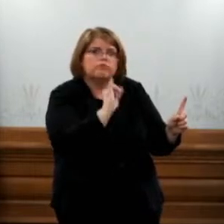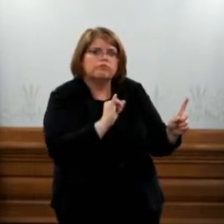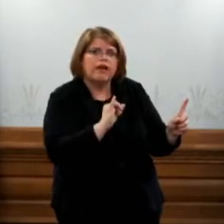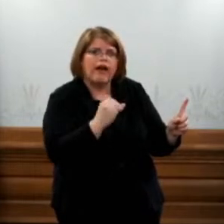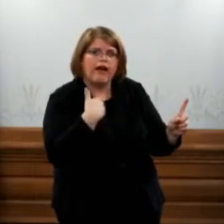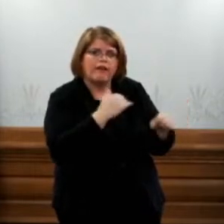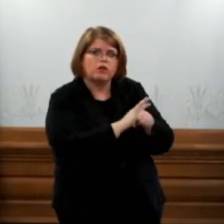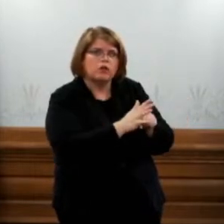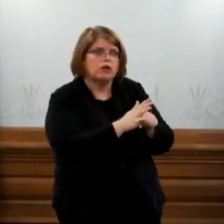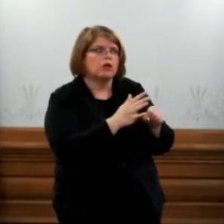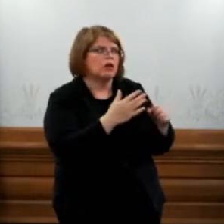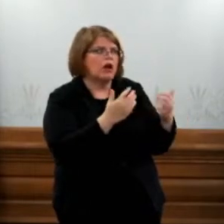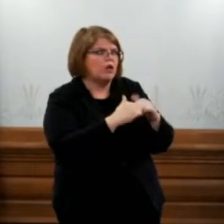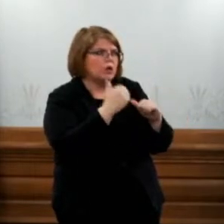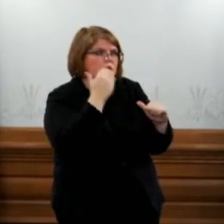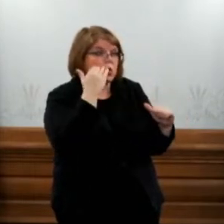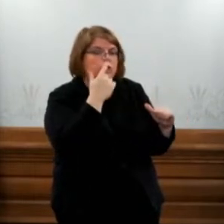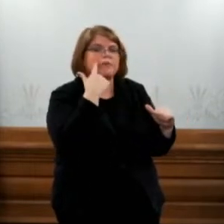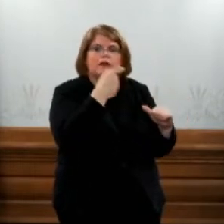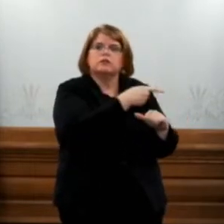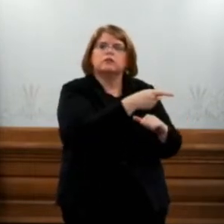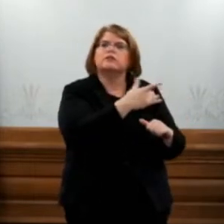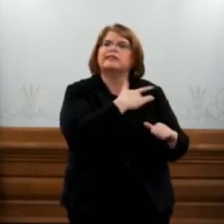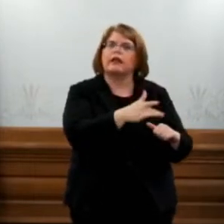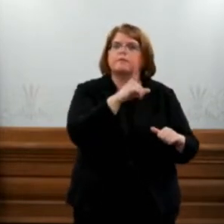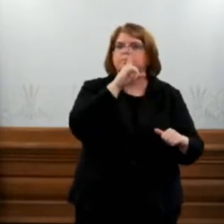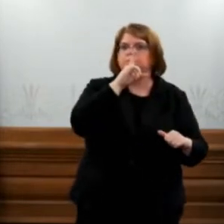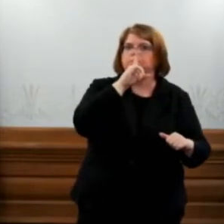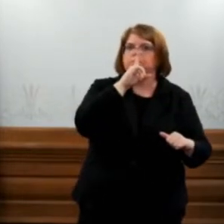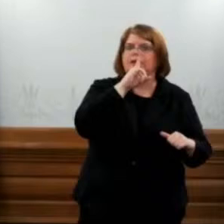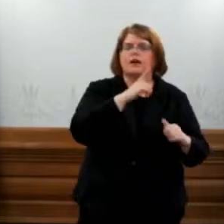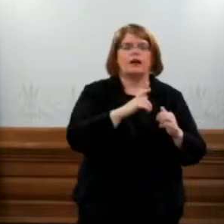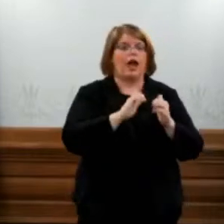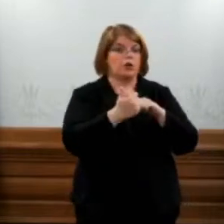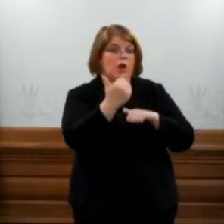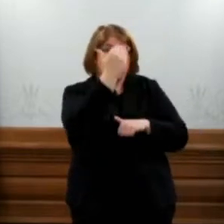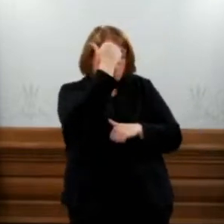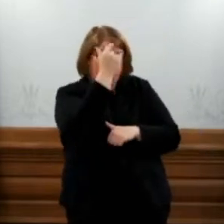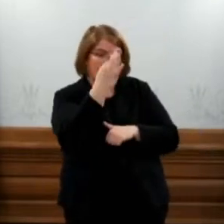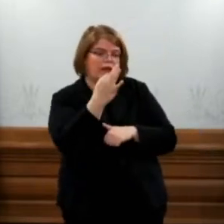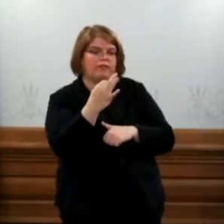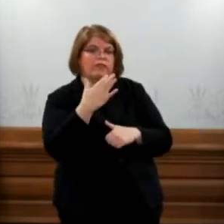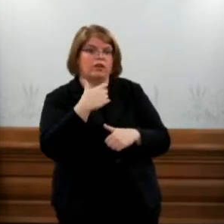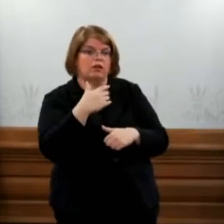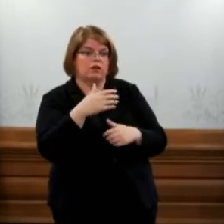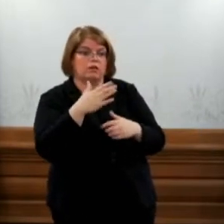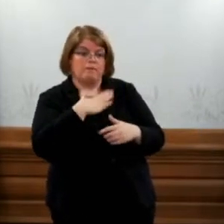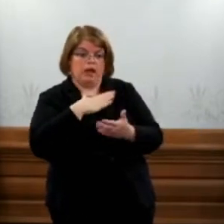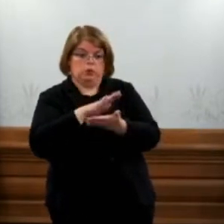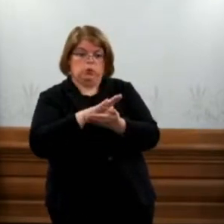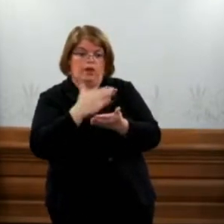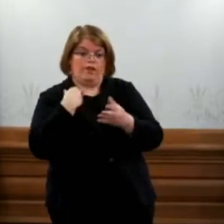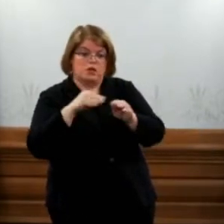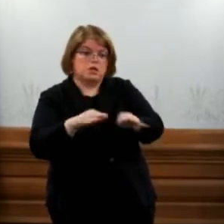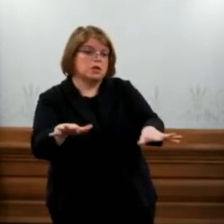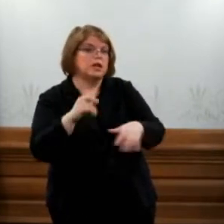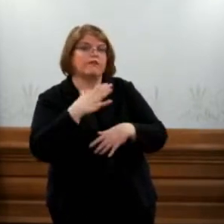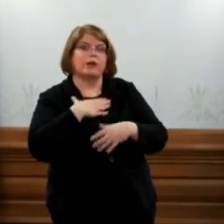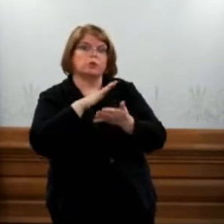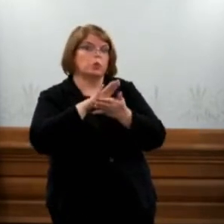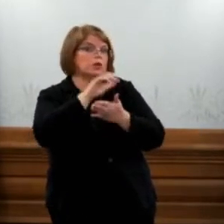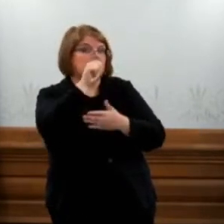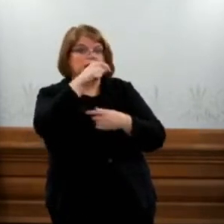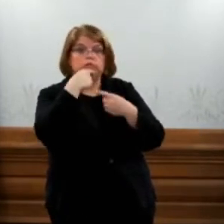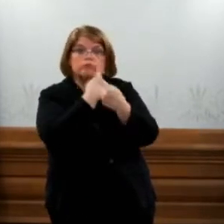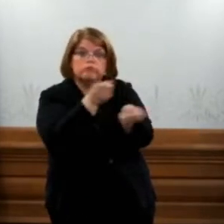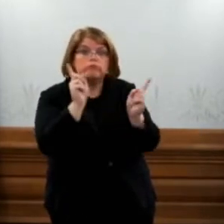entities have not been forthcoming. How do I know if there's an outbreak if my school doesn't choose to divulge that information? Or is there someplace I should be